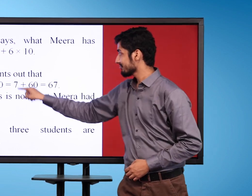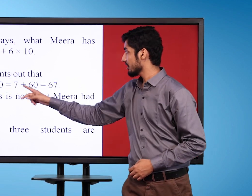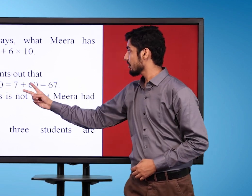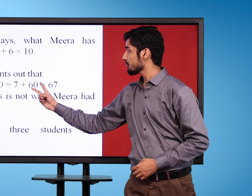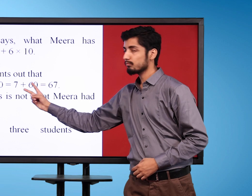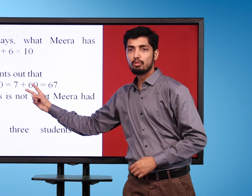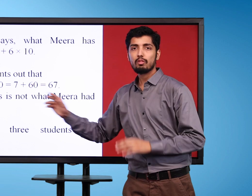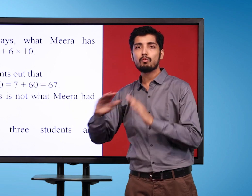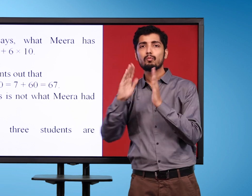confused.